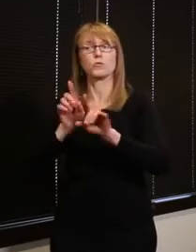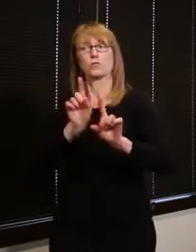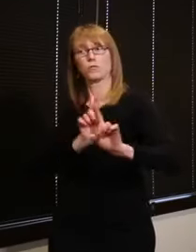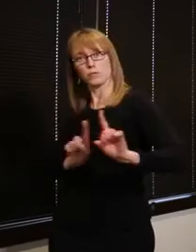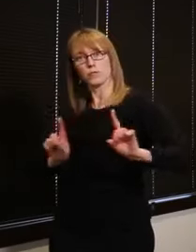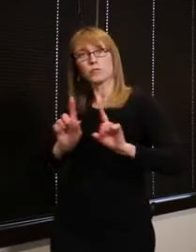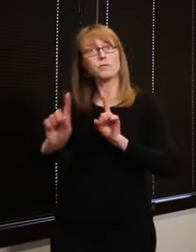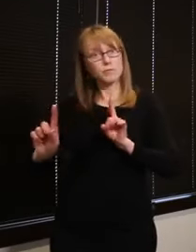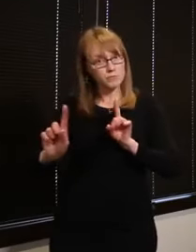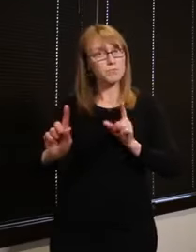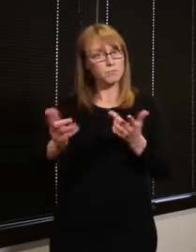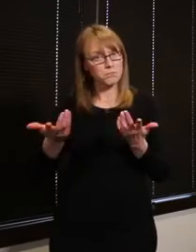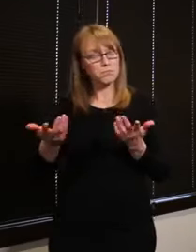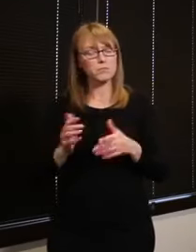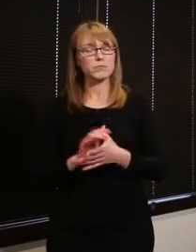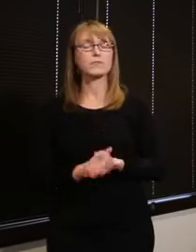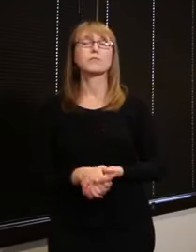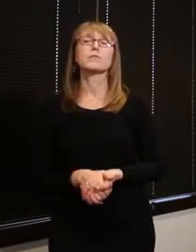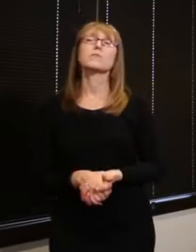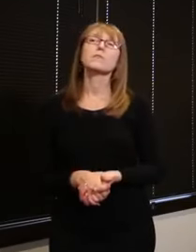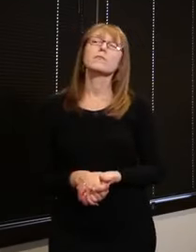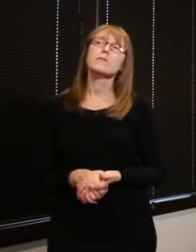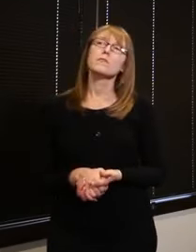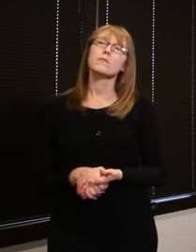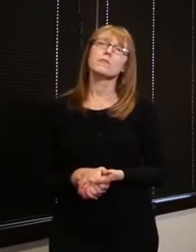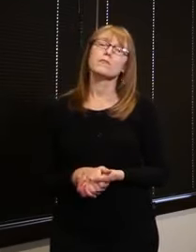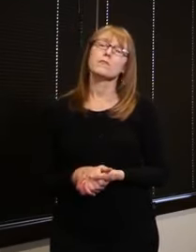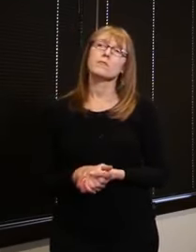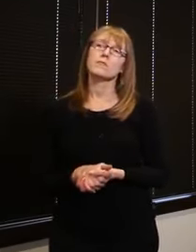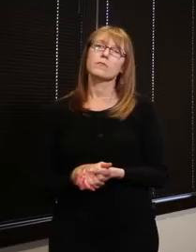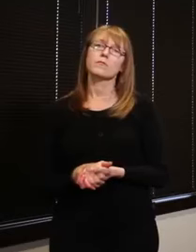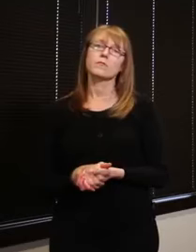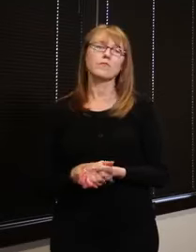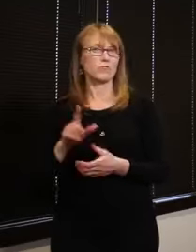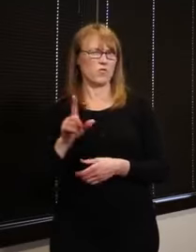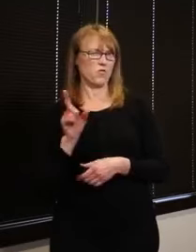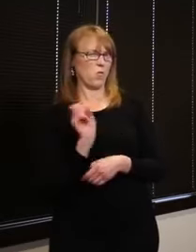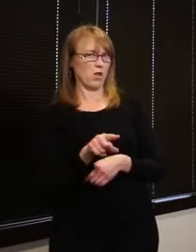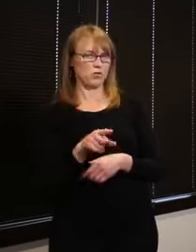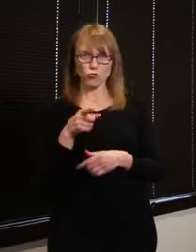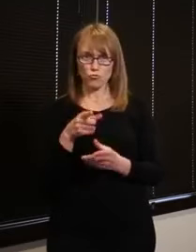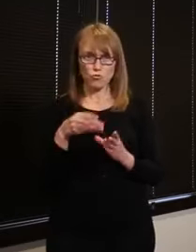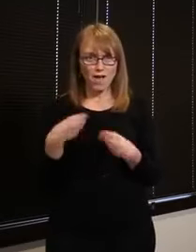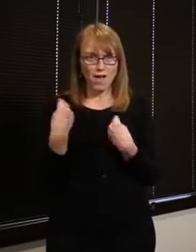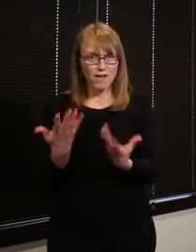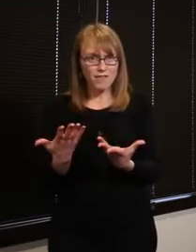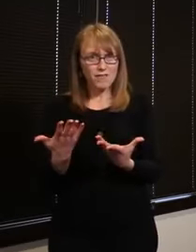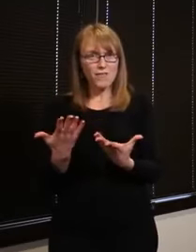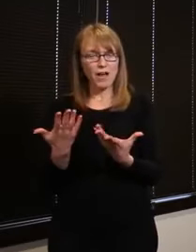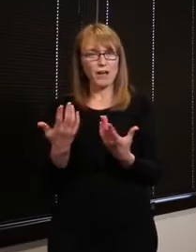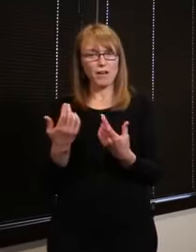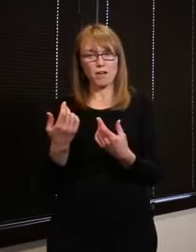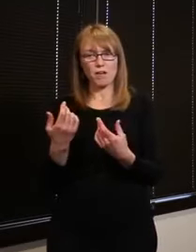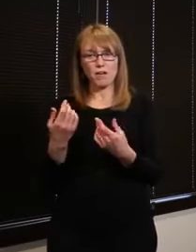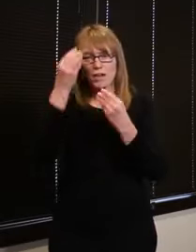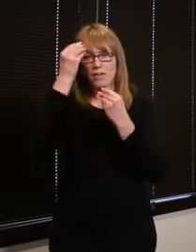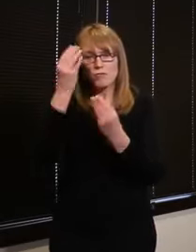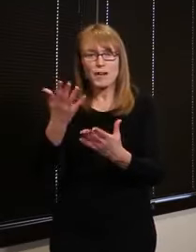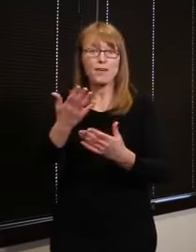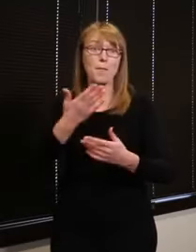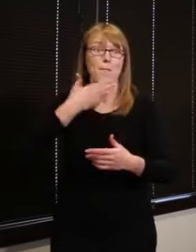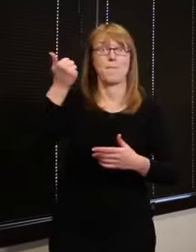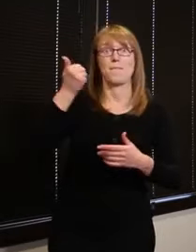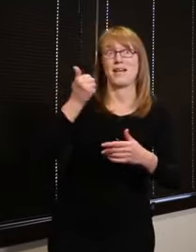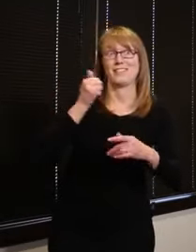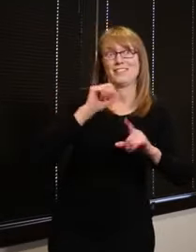You provided estimates for both the best case and worst case for hospitalizations and ICU patients. In